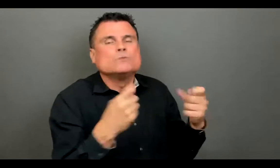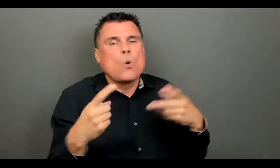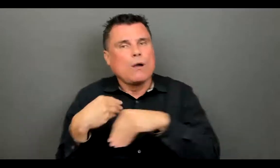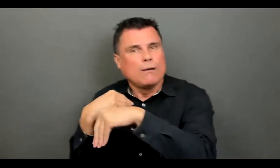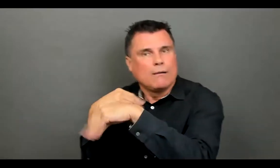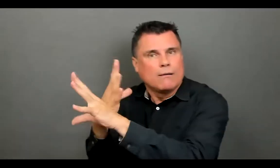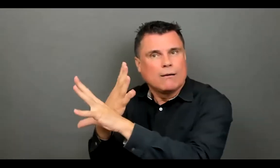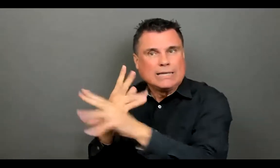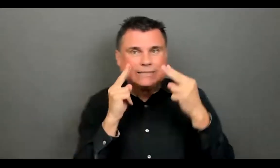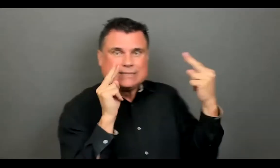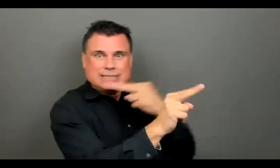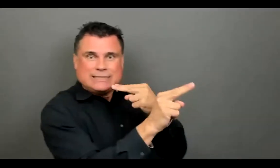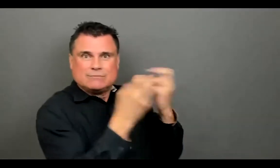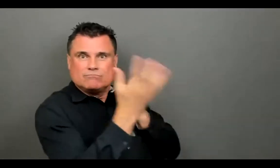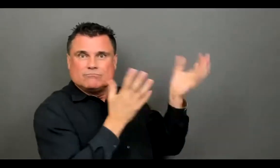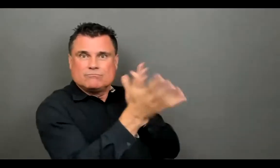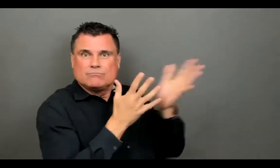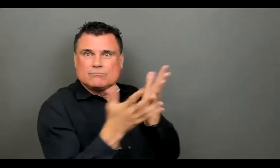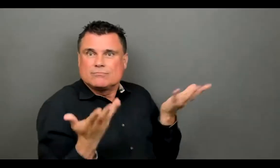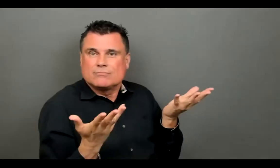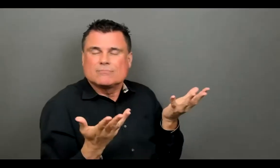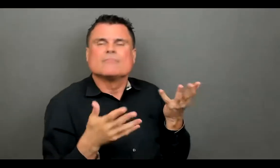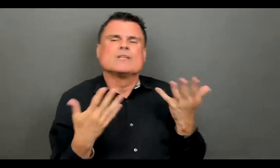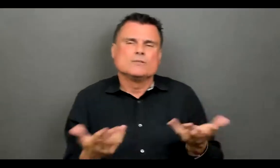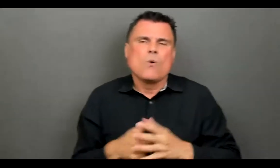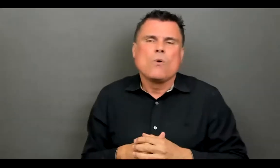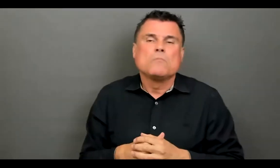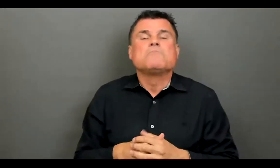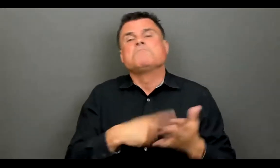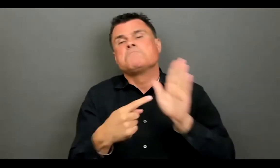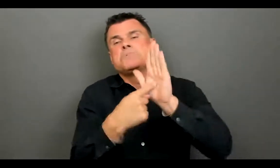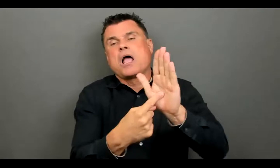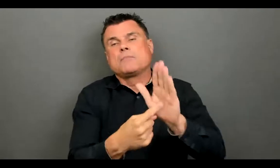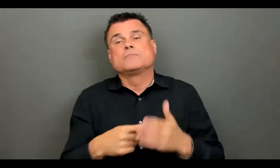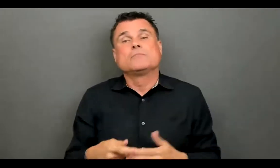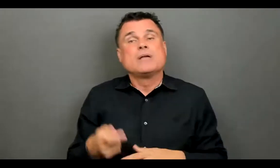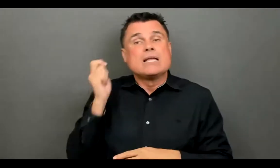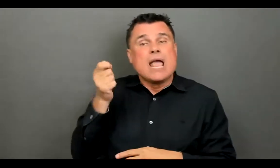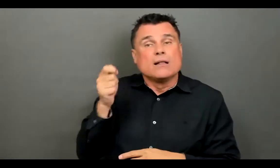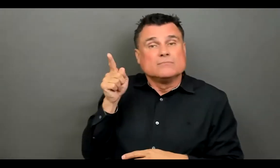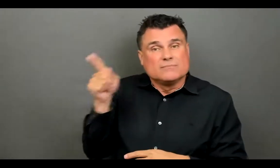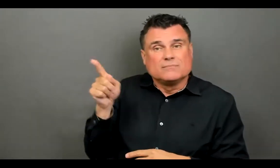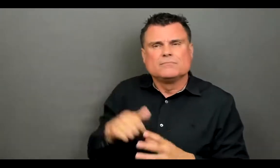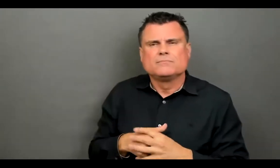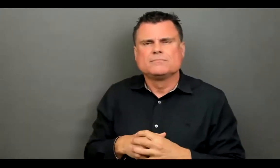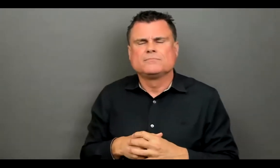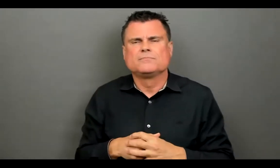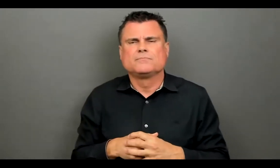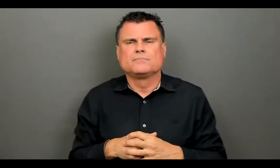Kenya, which enables visually impaired people to interact with M-Pesa through interactive voice command